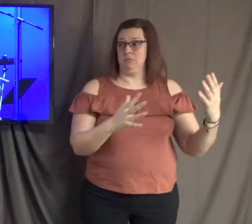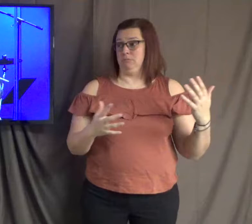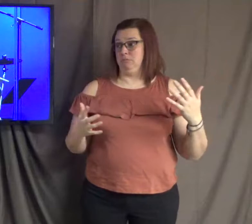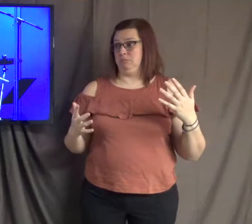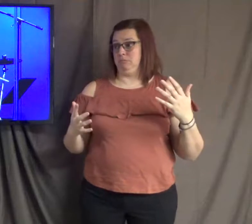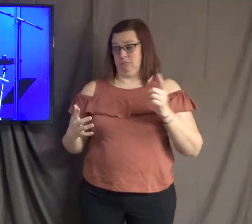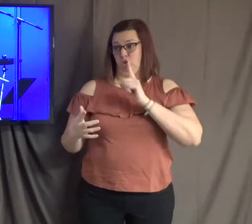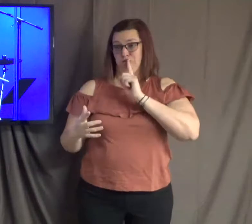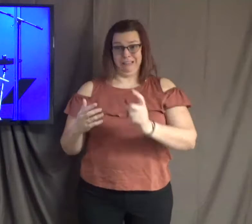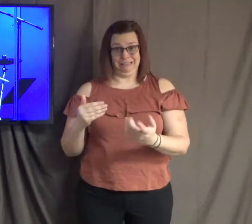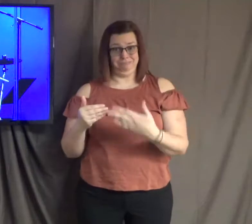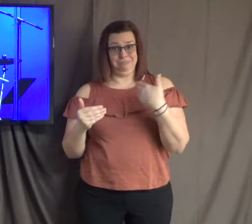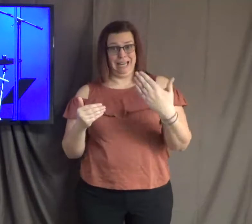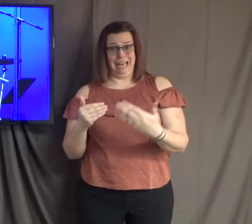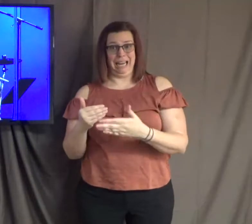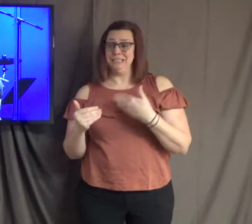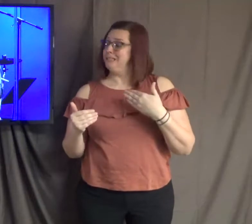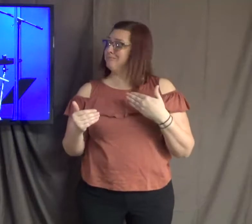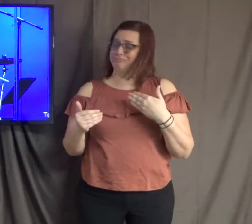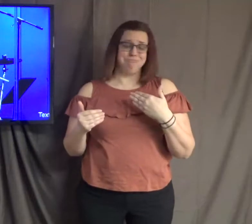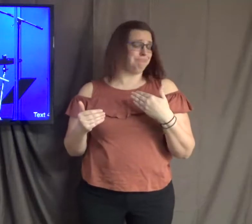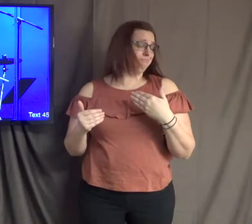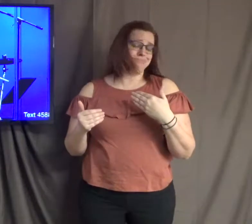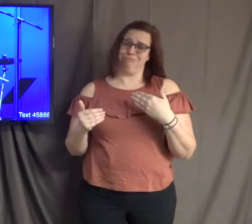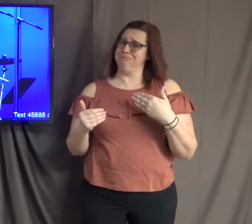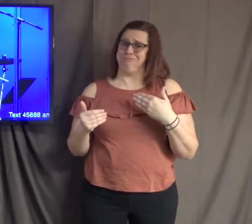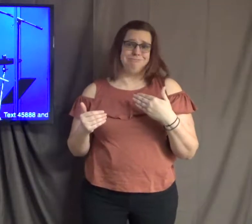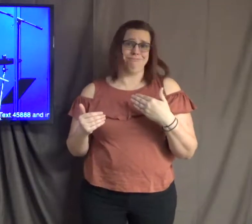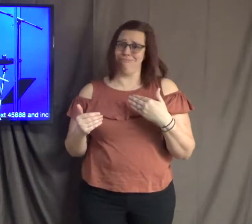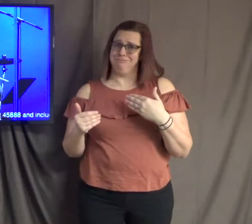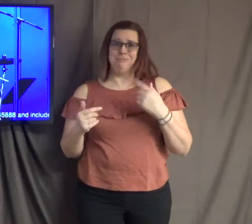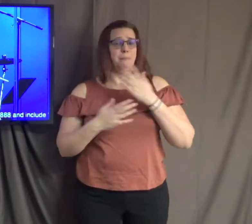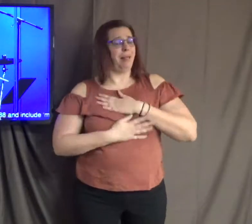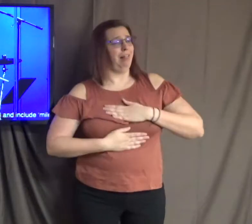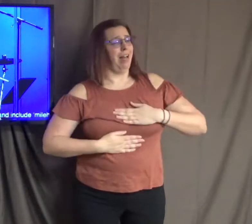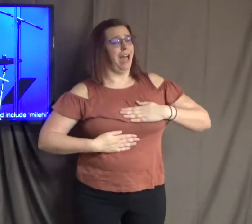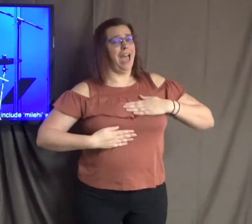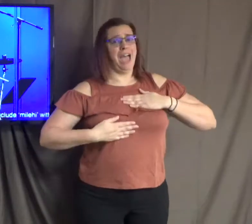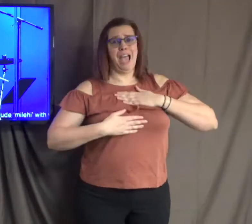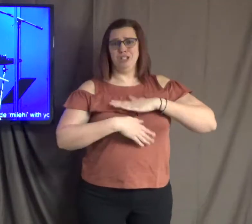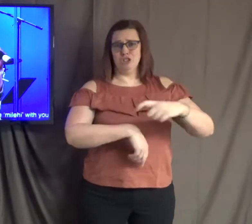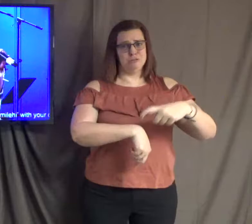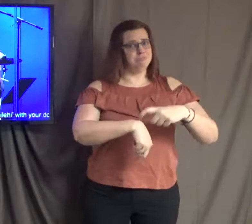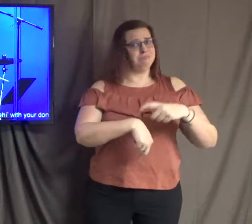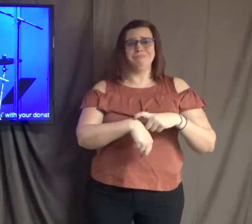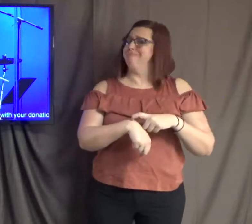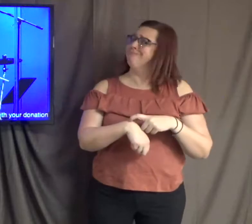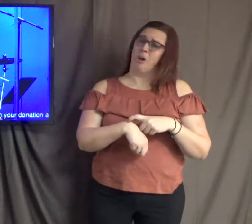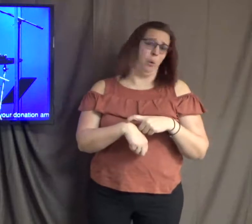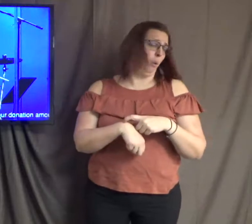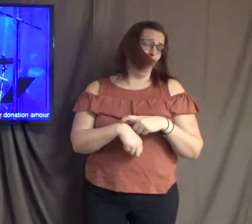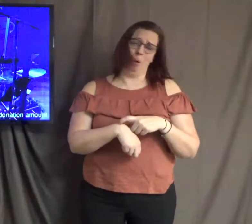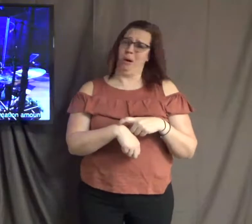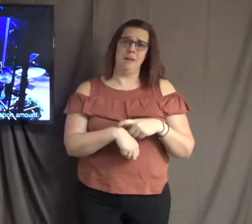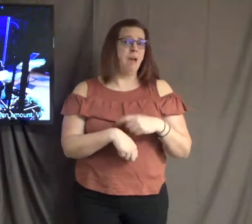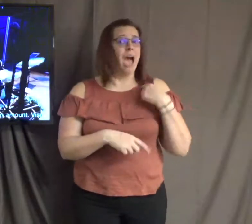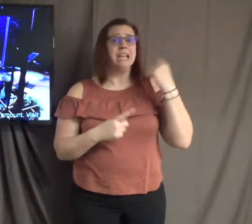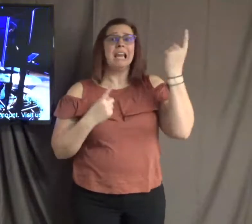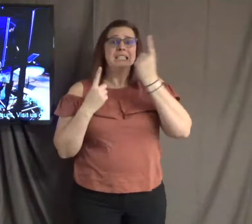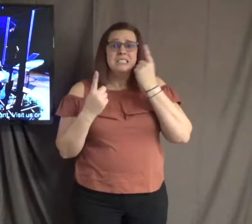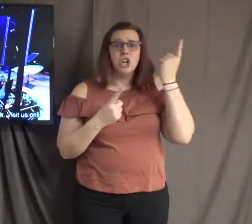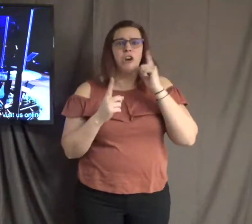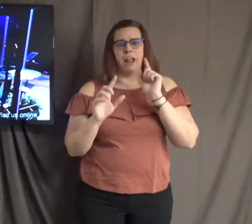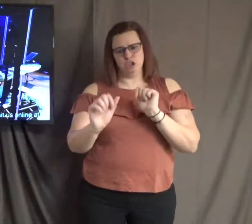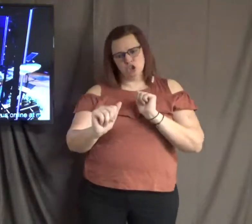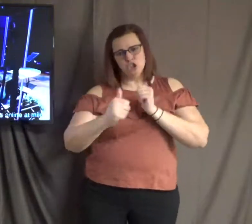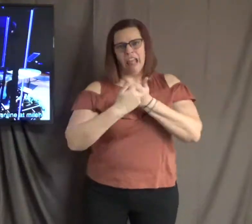of roses, no pleasure cruise. I consider it a challenge